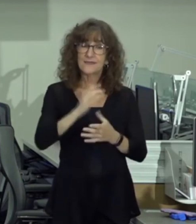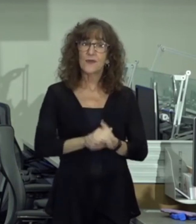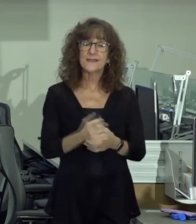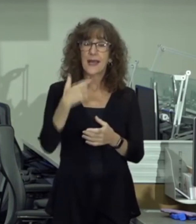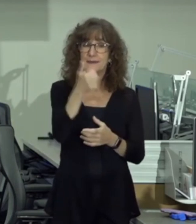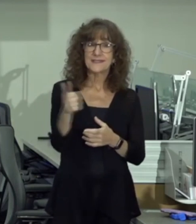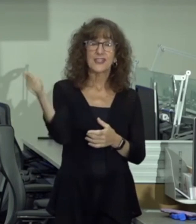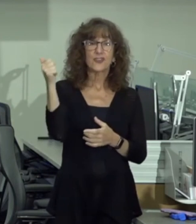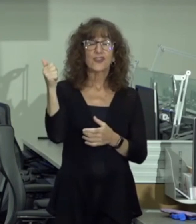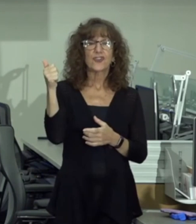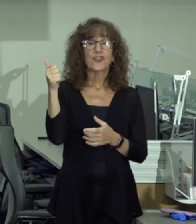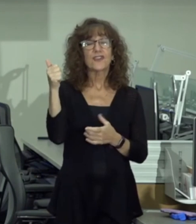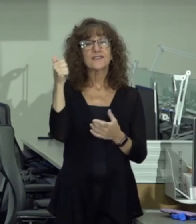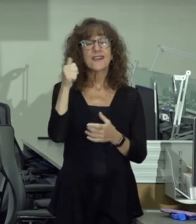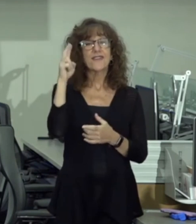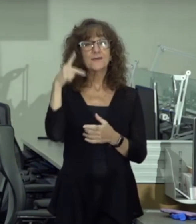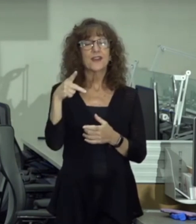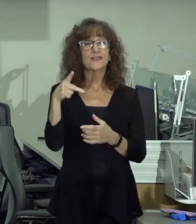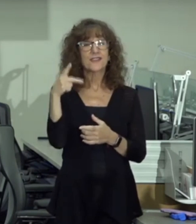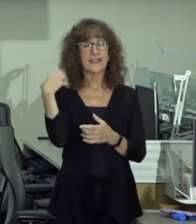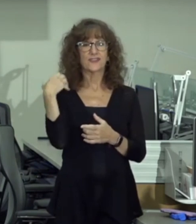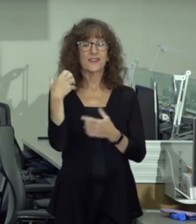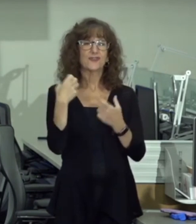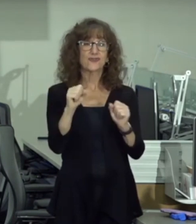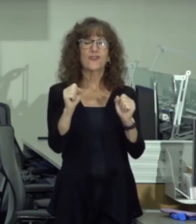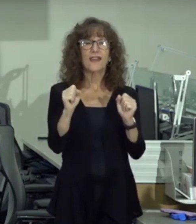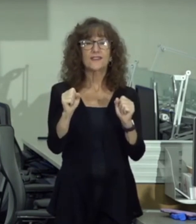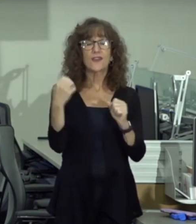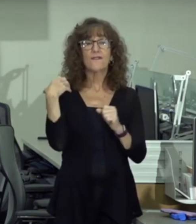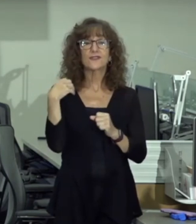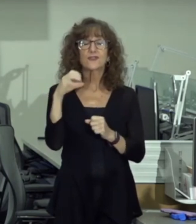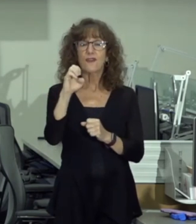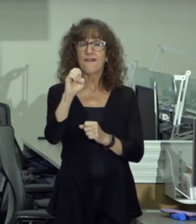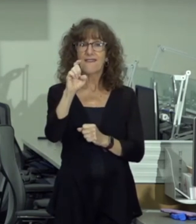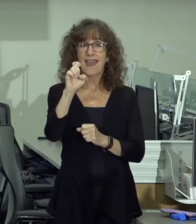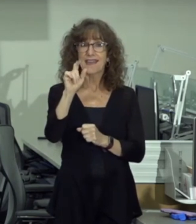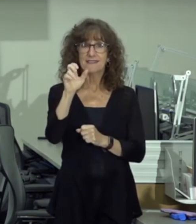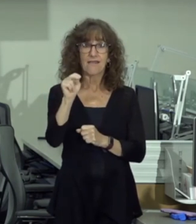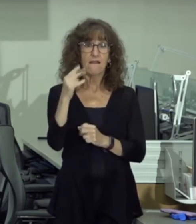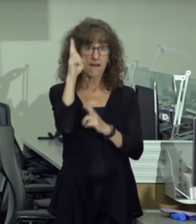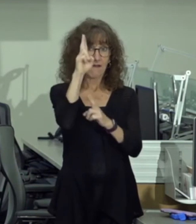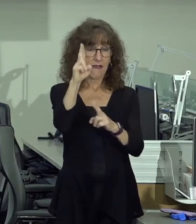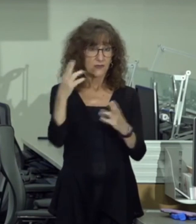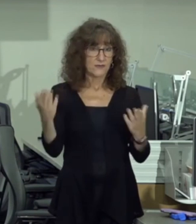am Senior Executive Vice President and Chief Strategy Officer of Exelon Corporation, and I am honored to be here today and